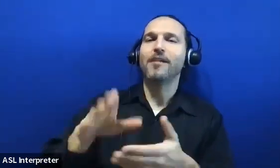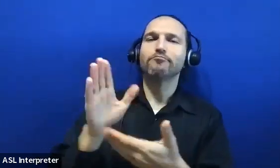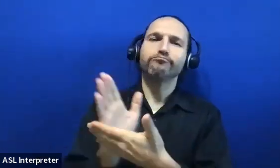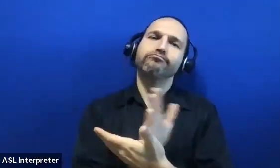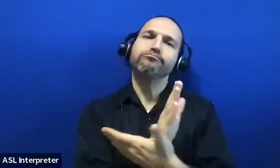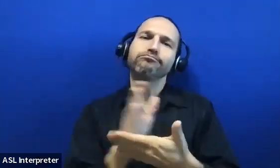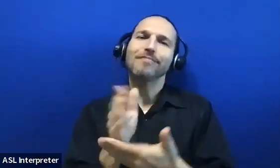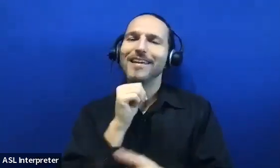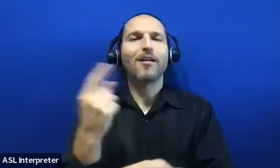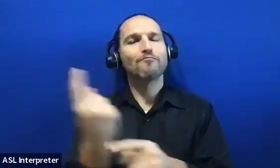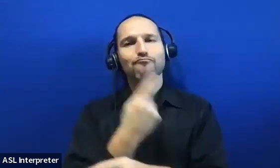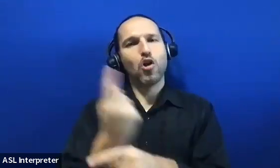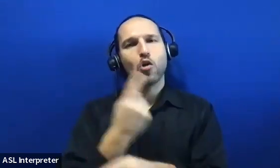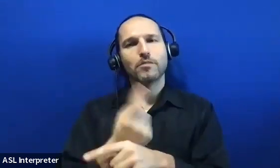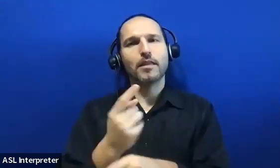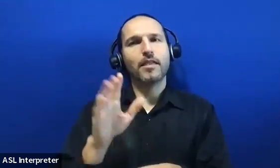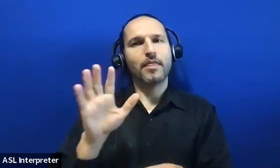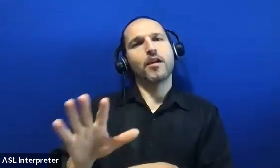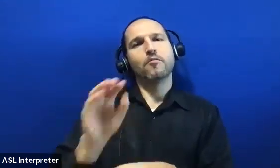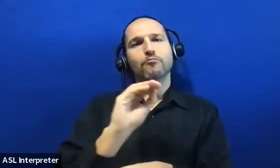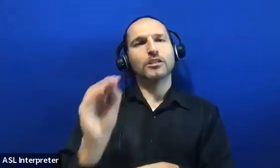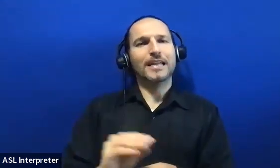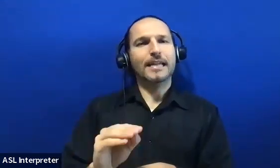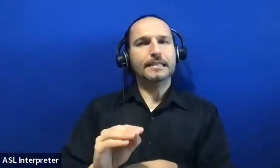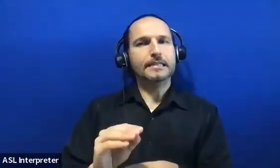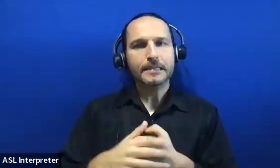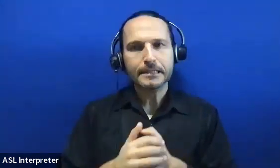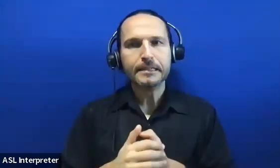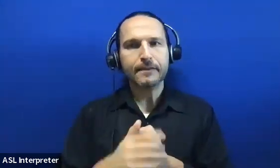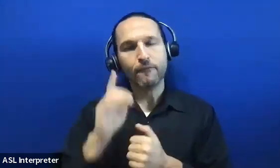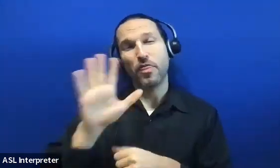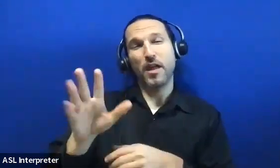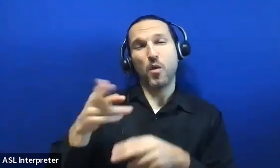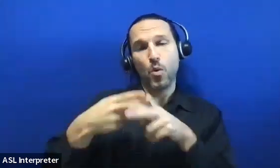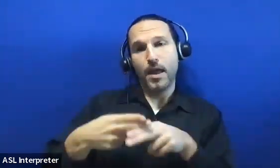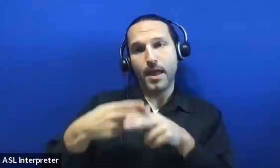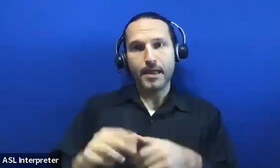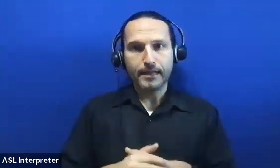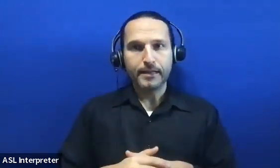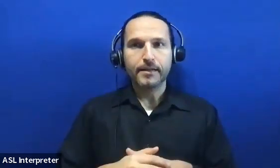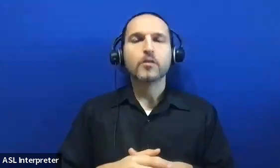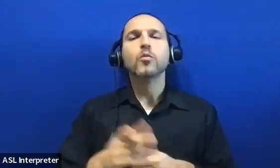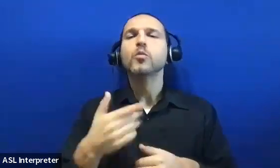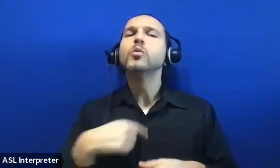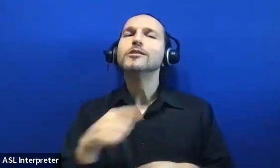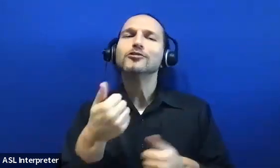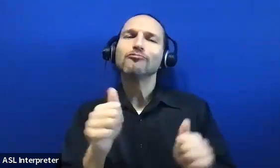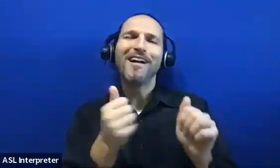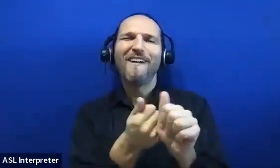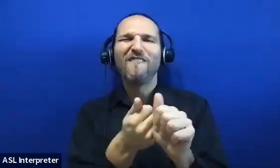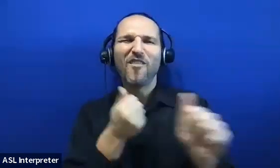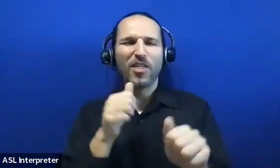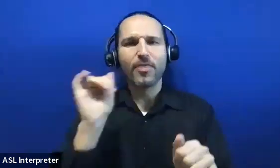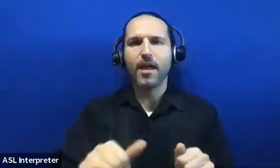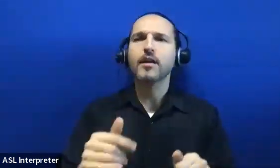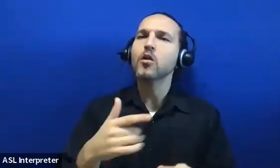for their age. So this is something that is ideally avoided. We do not want to get to the point